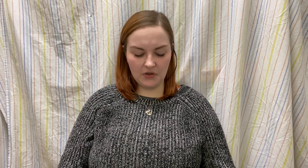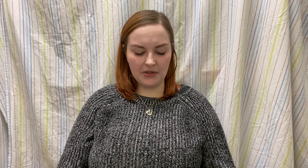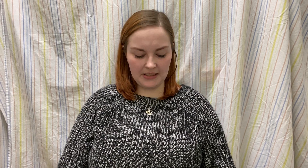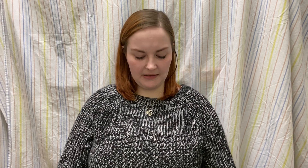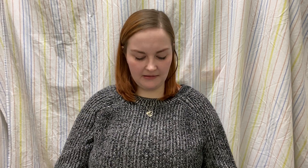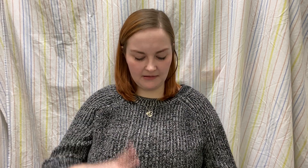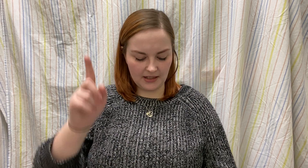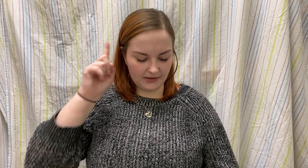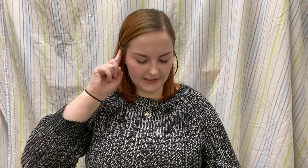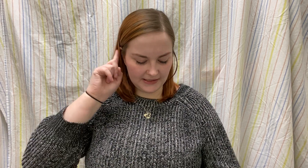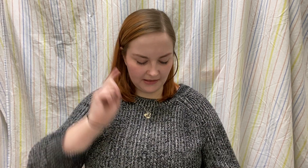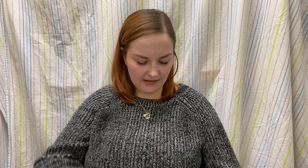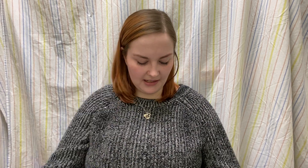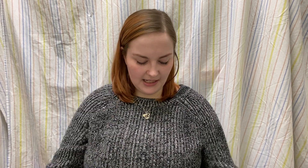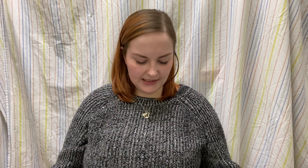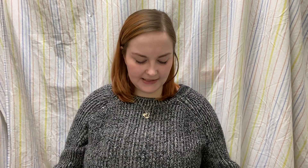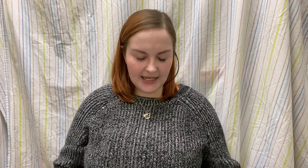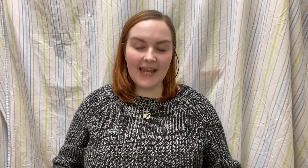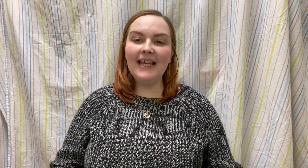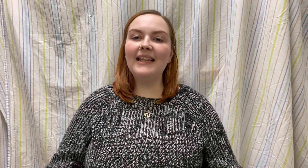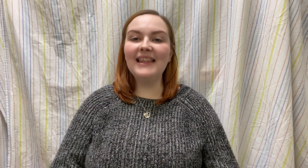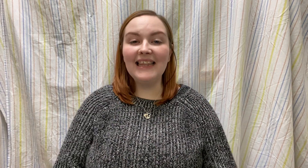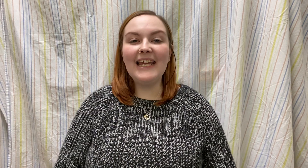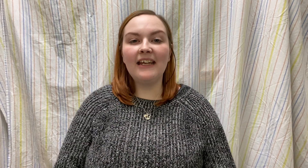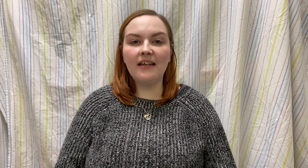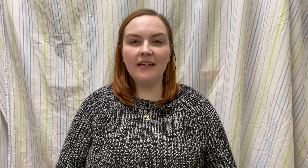Good. Now listen. Say lick.